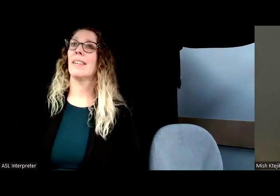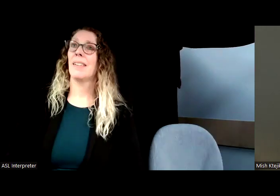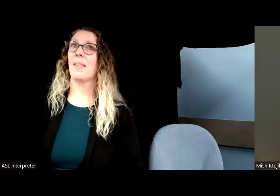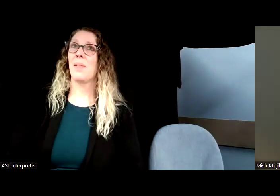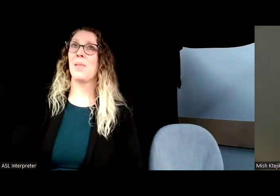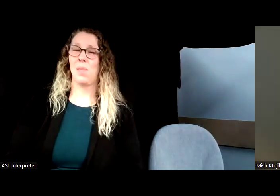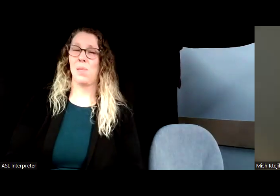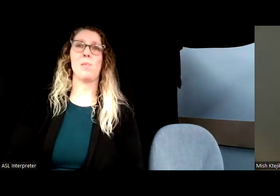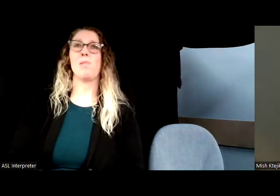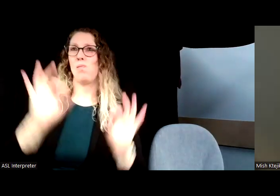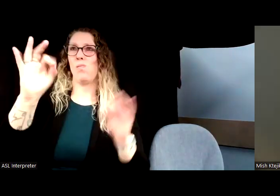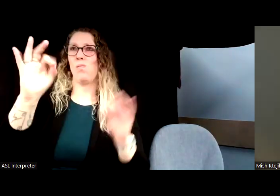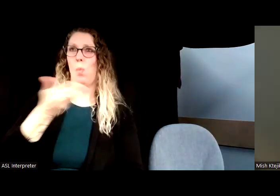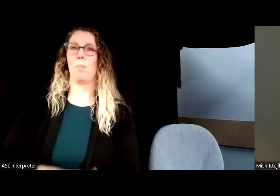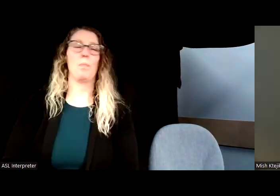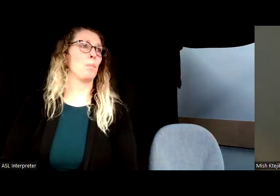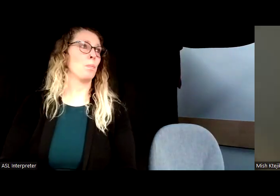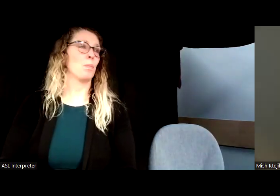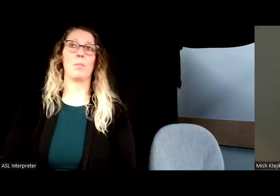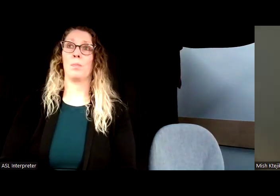Thank you. Well,